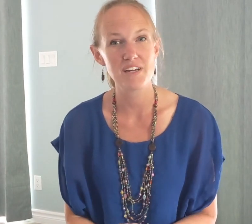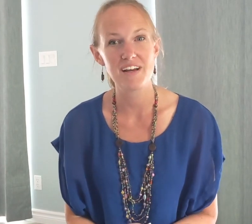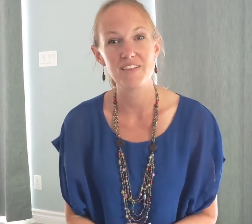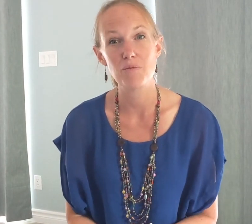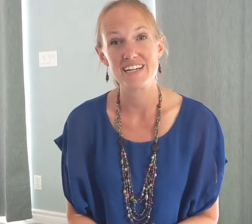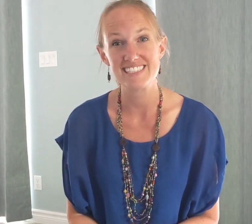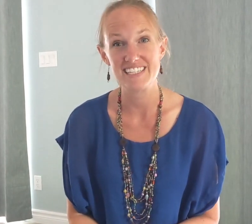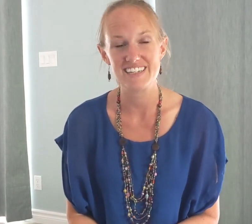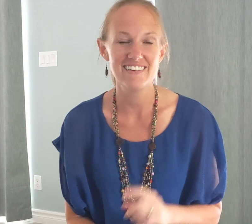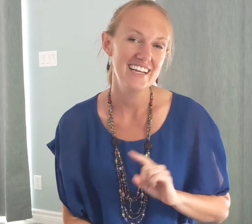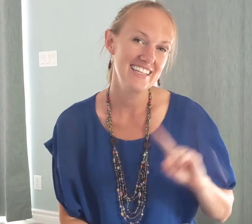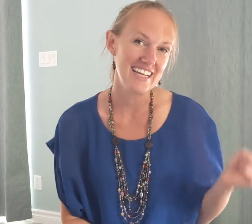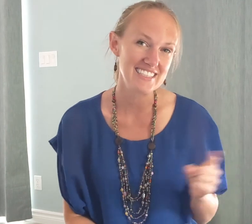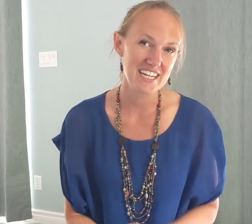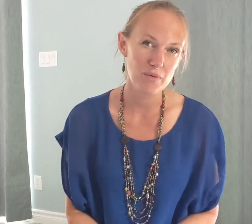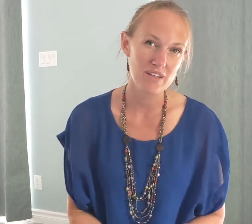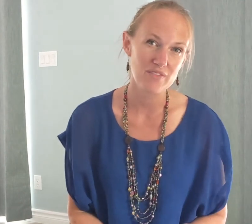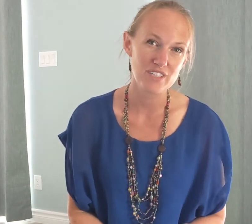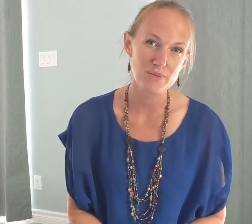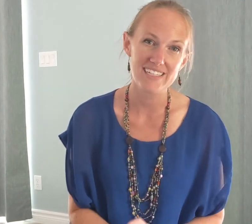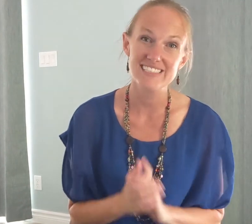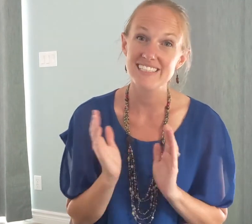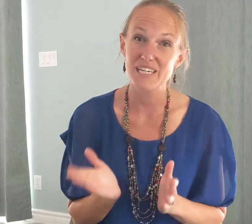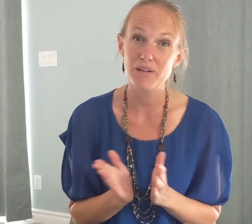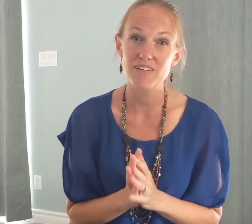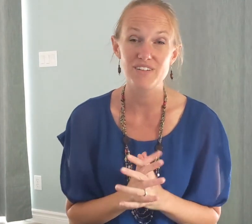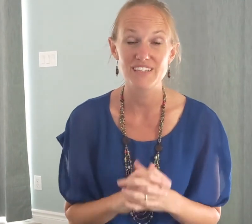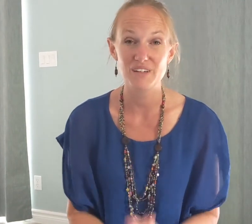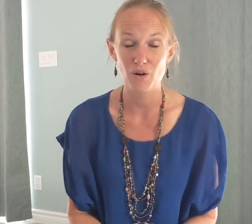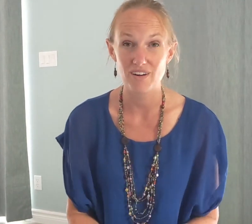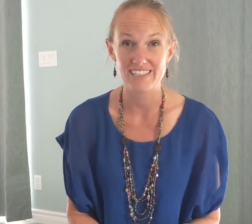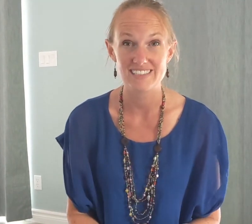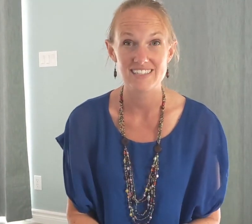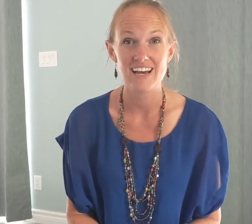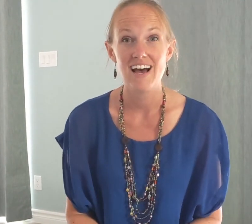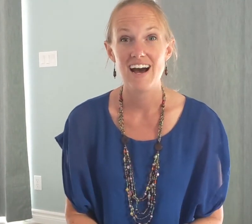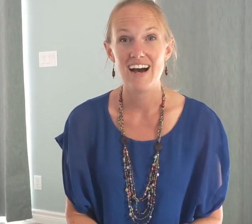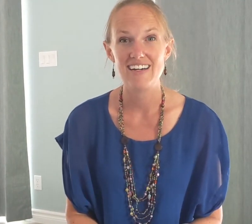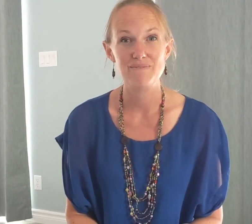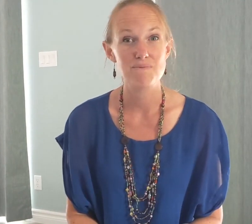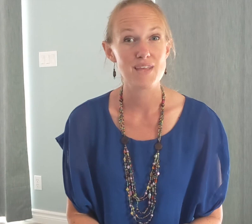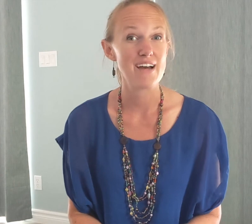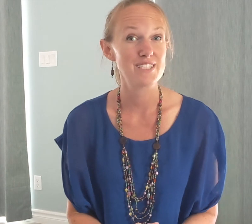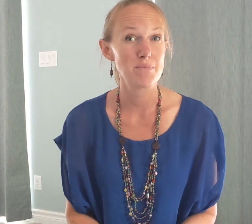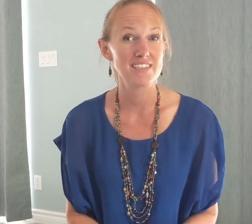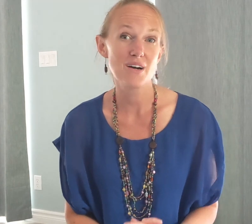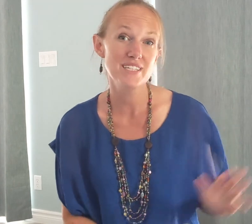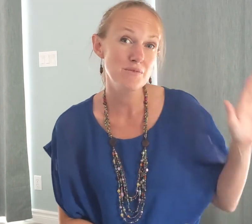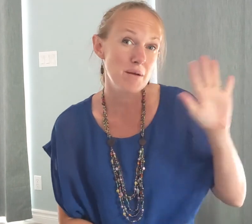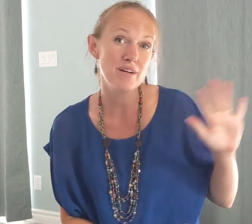on The More I Seek You. Yesterday we learned verse 1. Today we are learning the chorus. Housekeeping as always. Remember, I